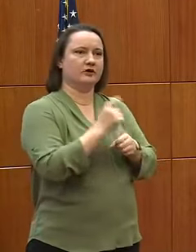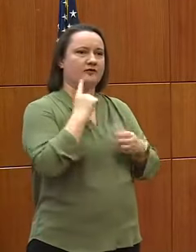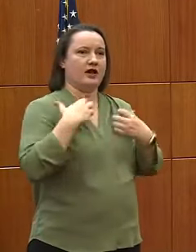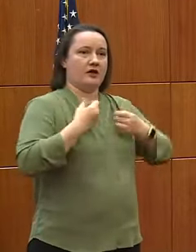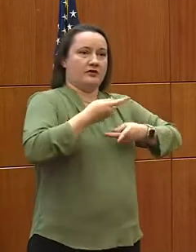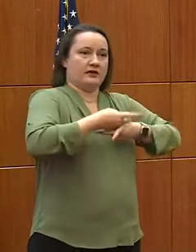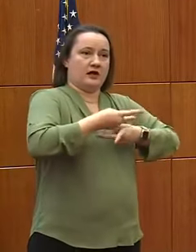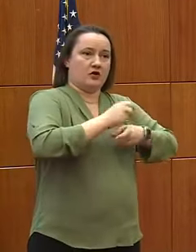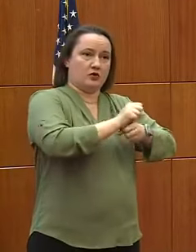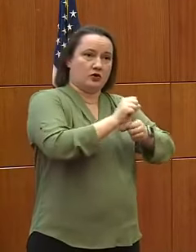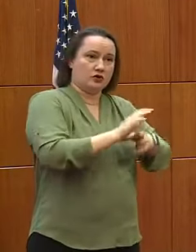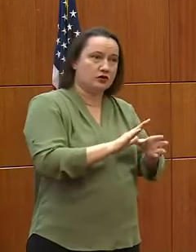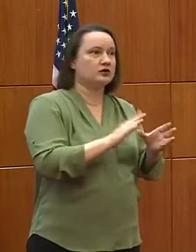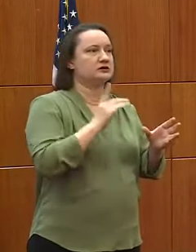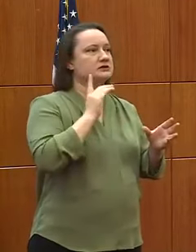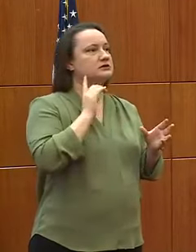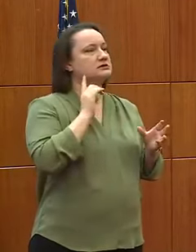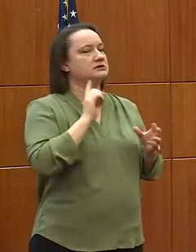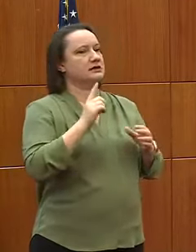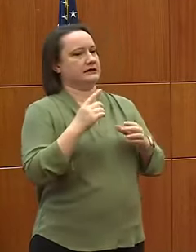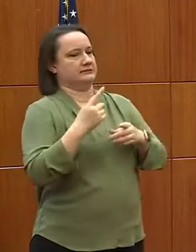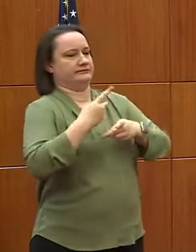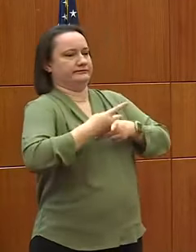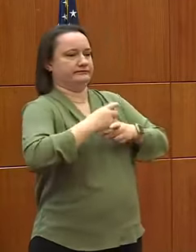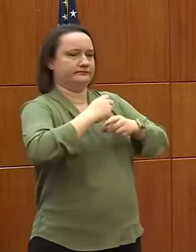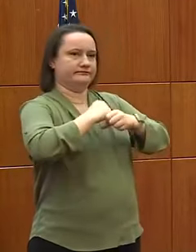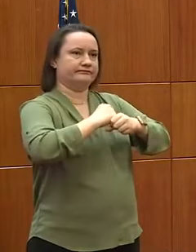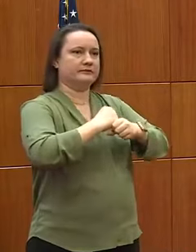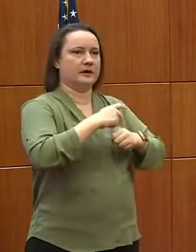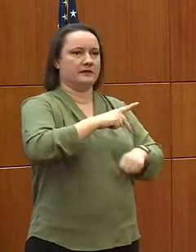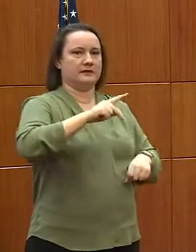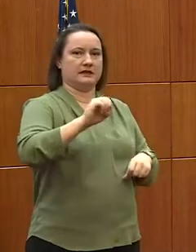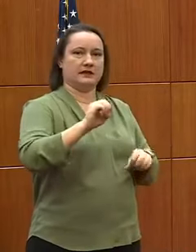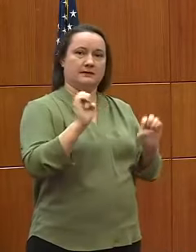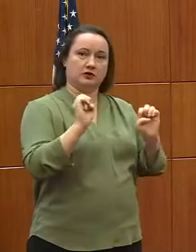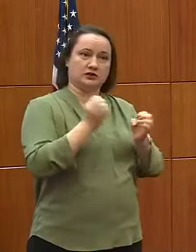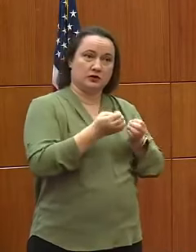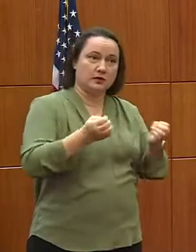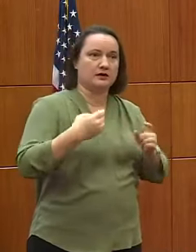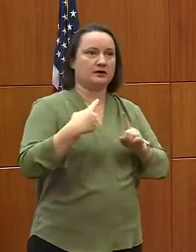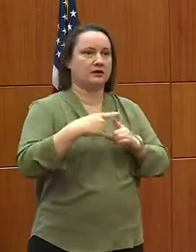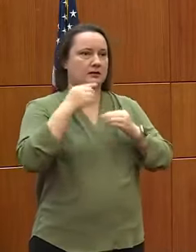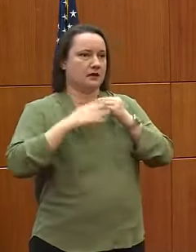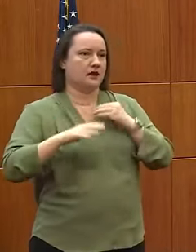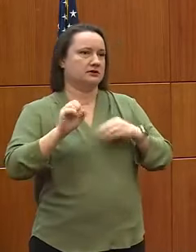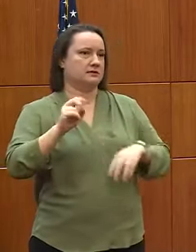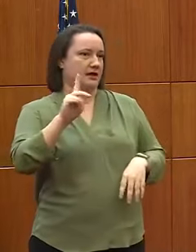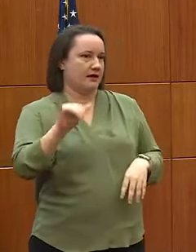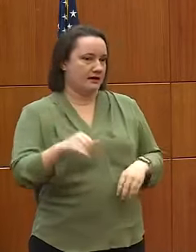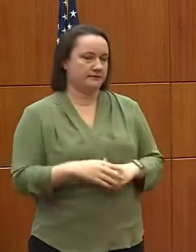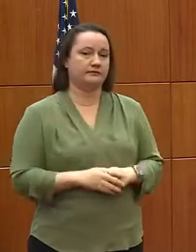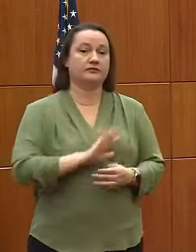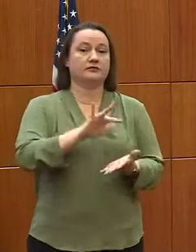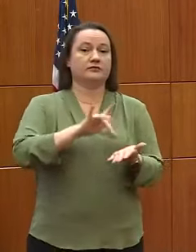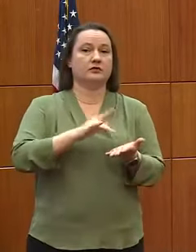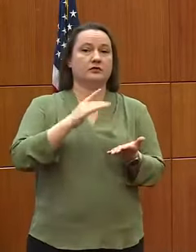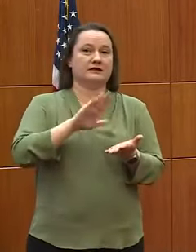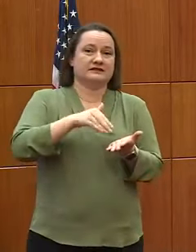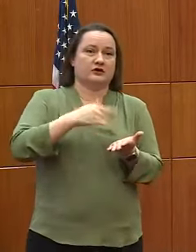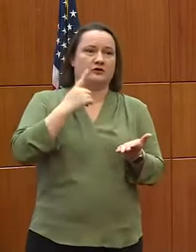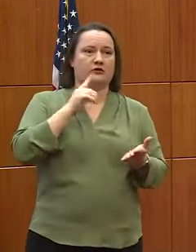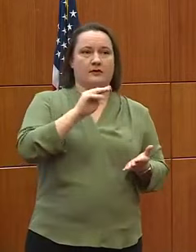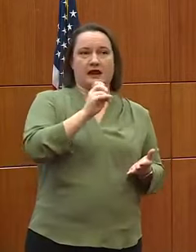PPE, emergency equipment, and the blood supply. The Centers for Medicare and